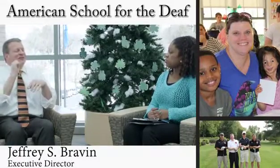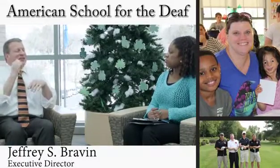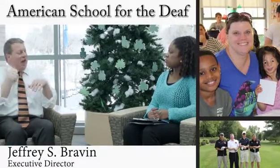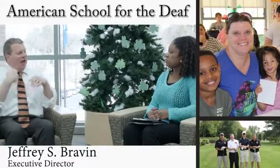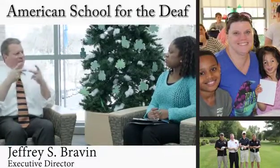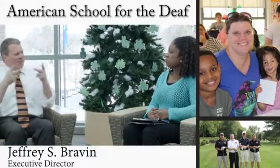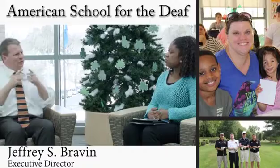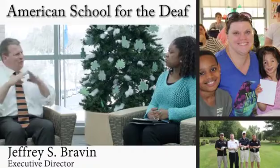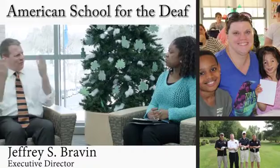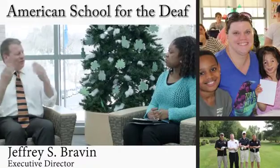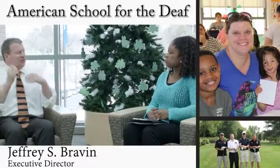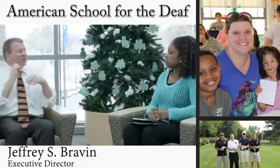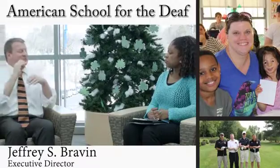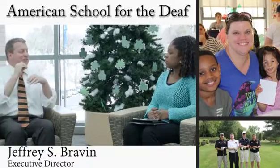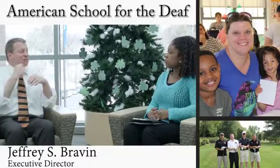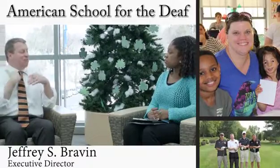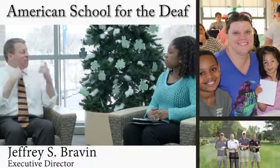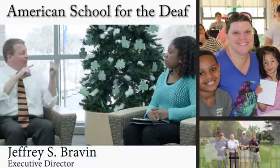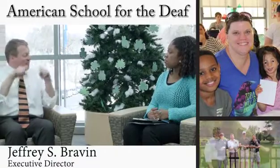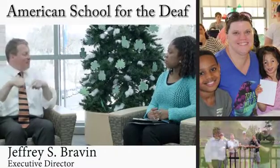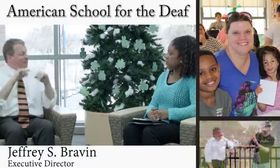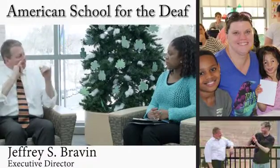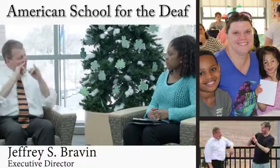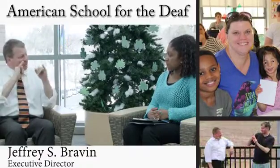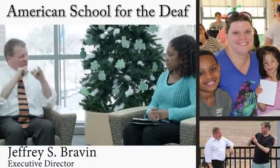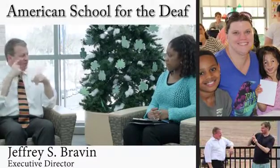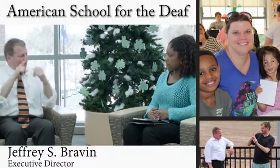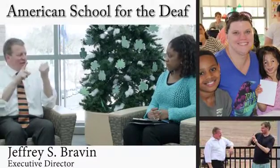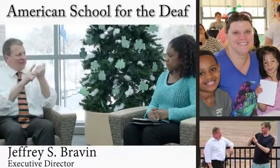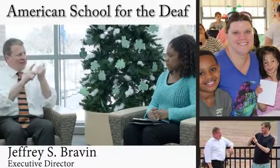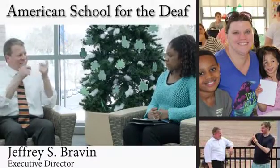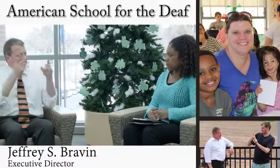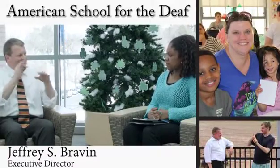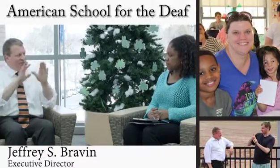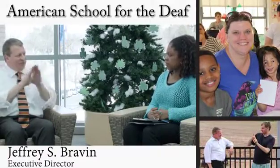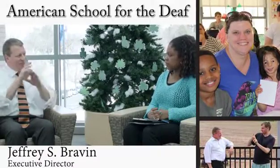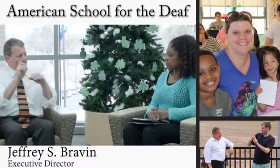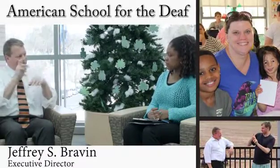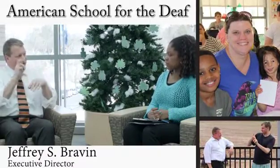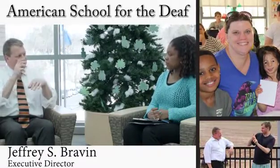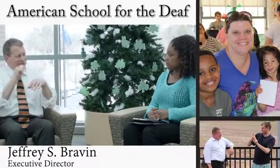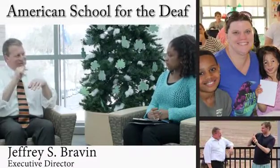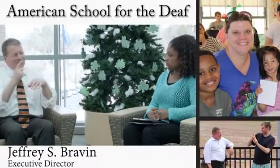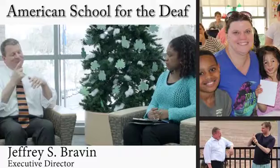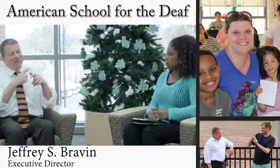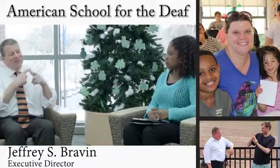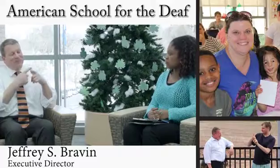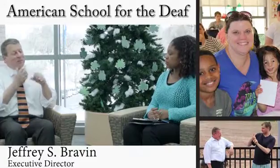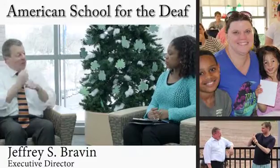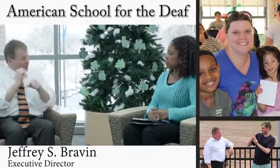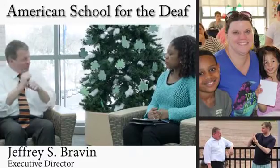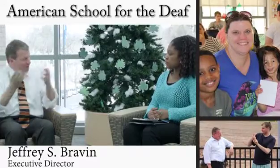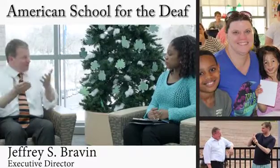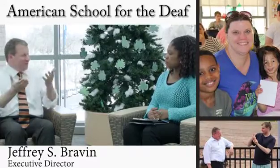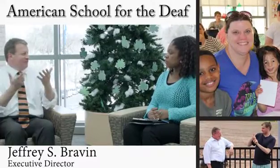work here. There was an open position. So I came, I interviewed for the assistant director of development, got the